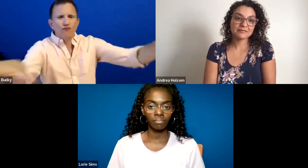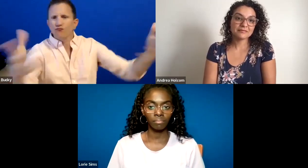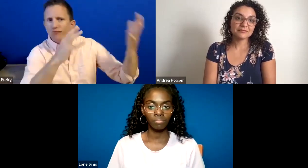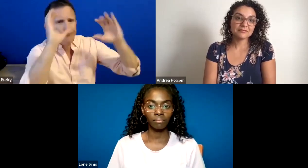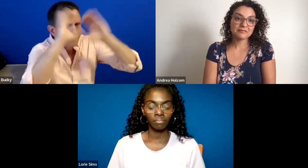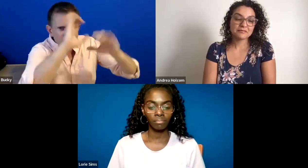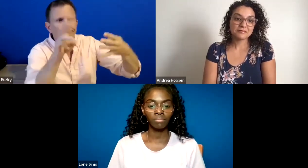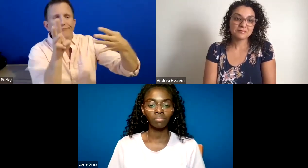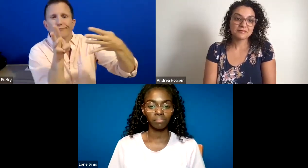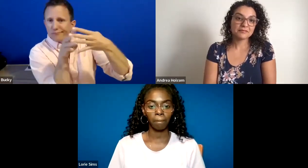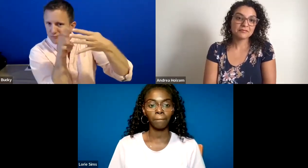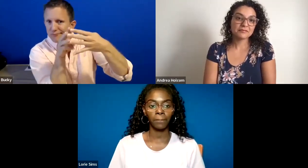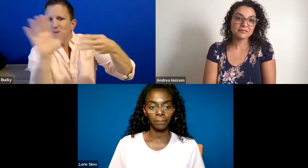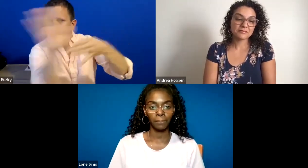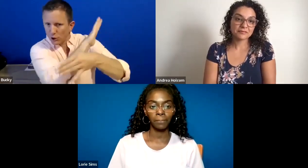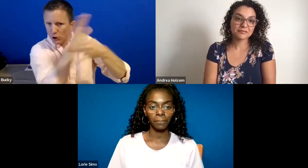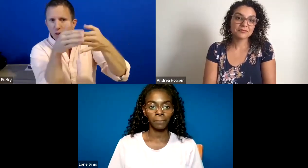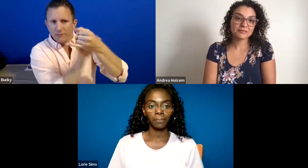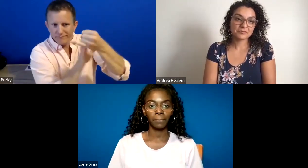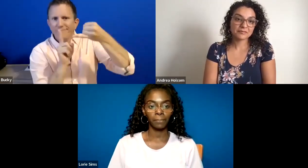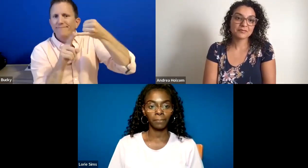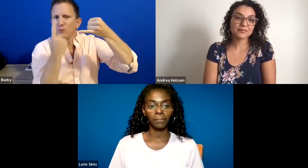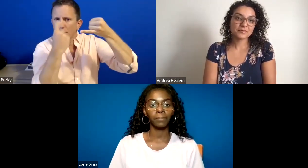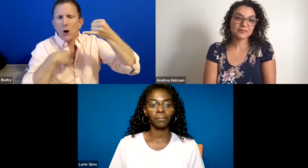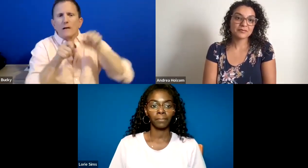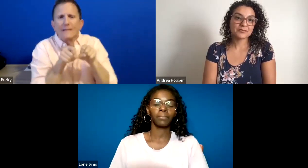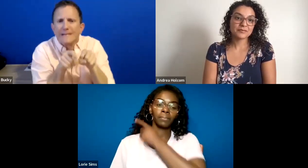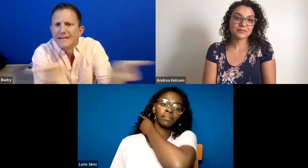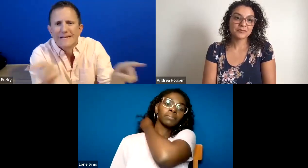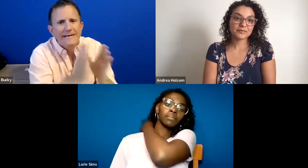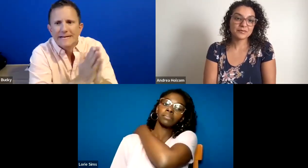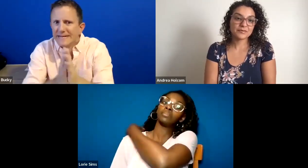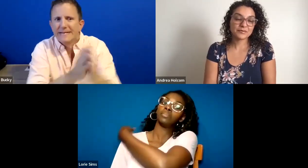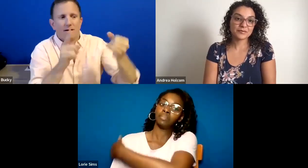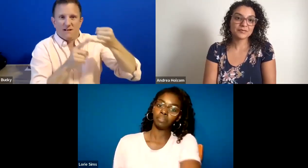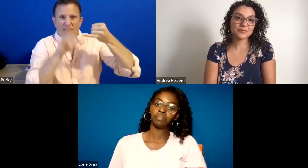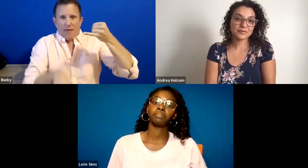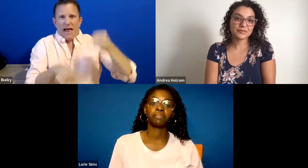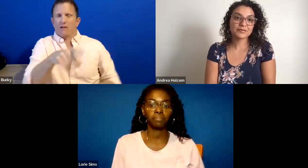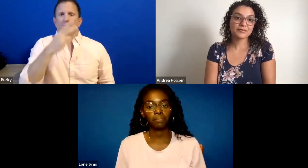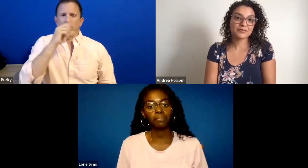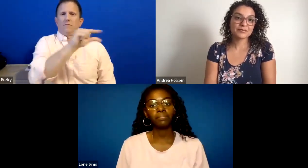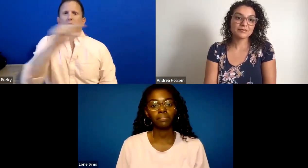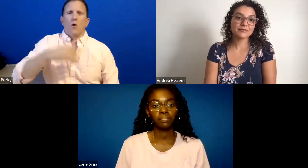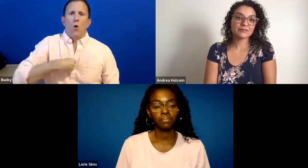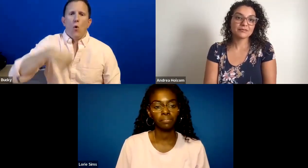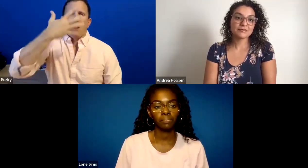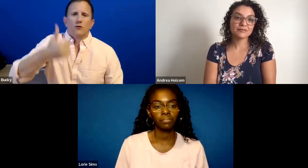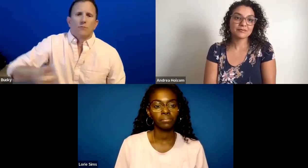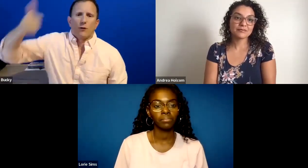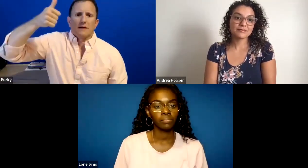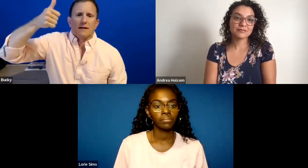red flags for us. We put that request out, we attempted to fulfill the assignments, we fulfilled the first 3, and we were trying to get